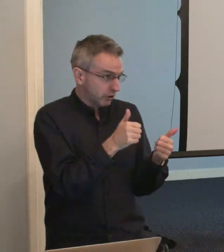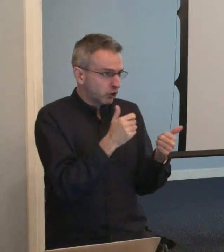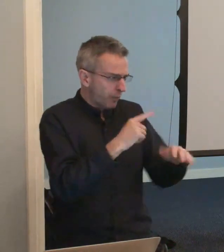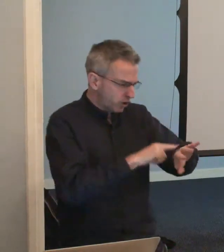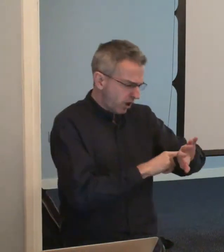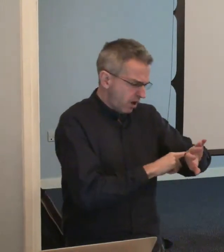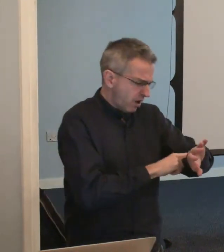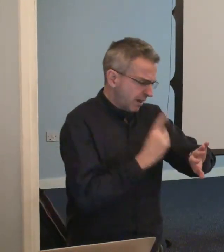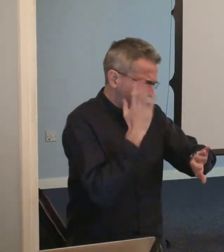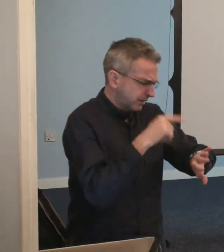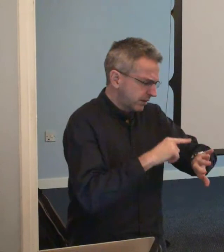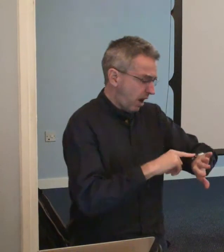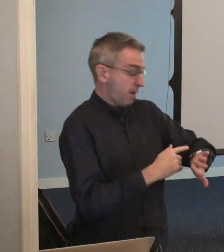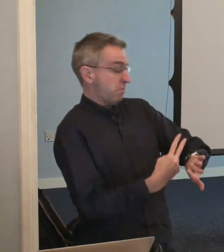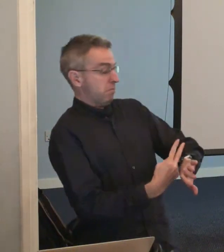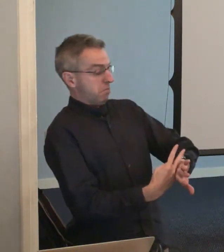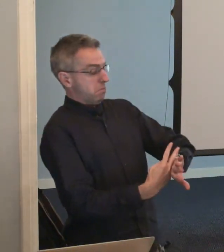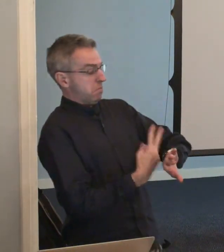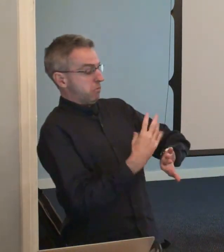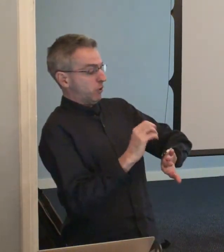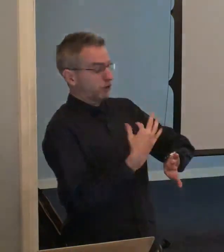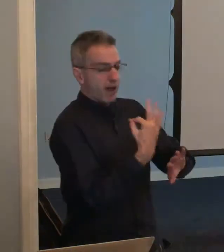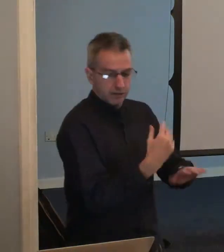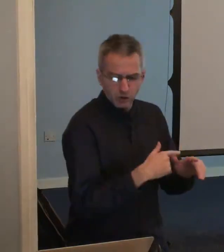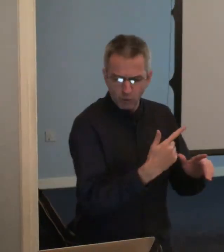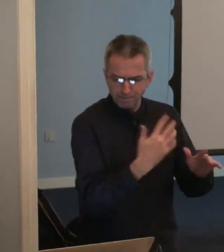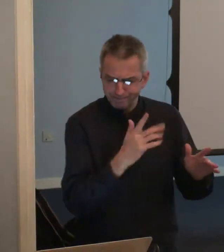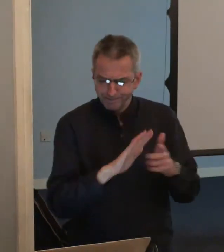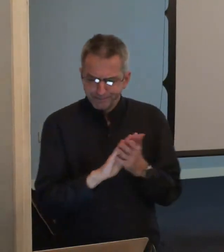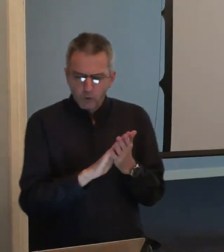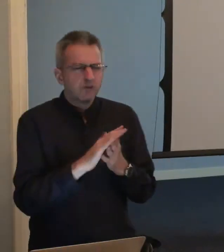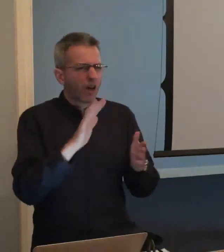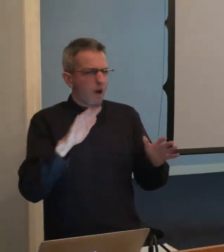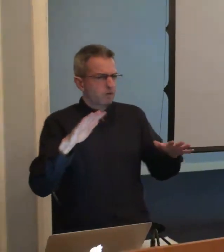I hope that's okay. Oh, I'm a bit worried about the time. It's 20 to 8.